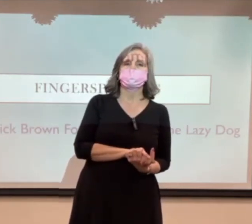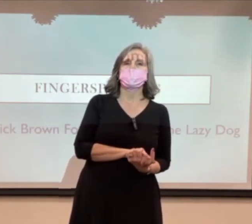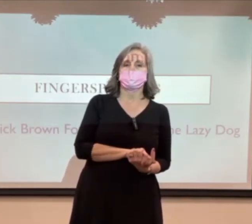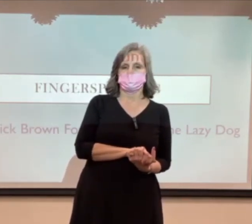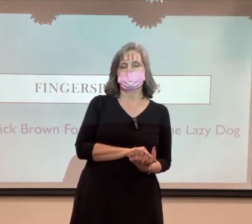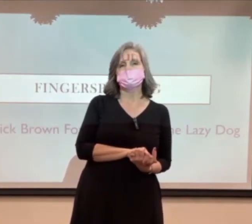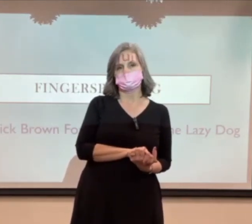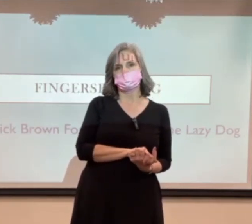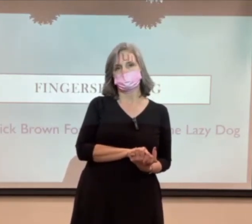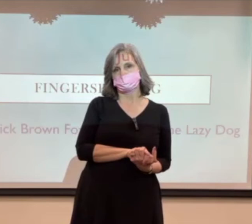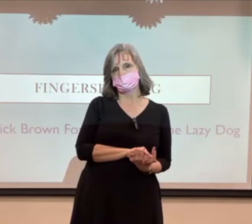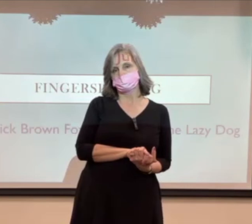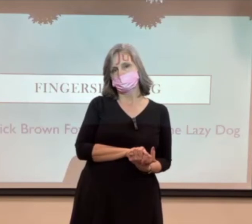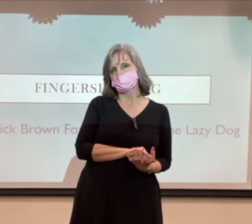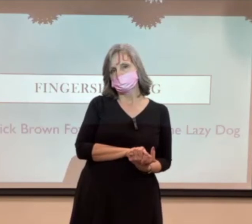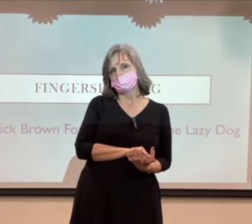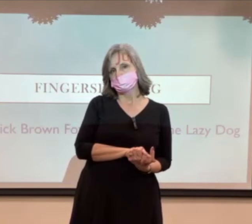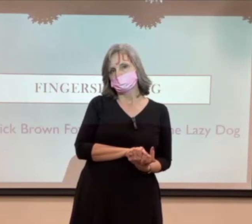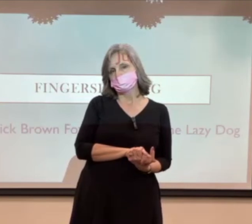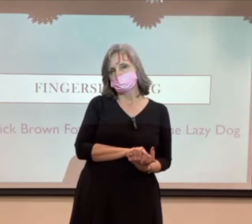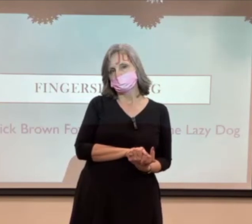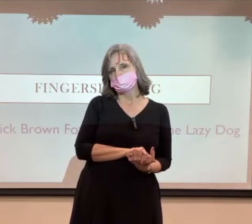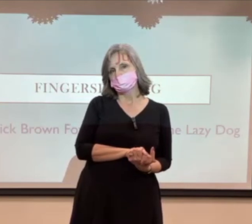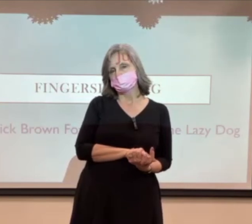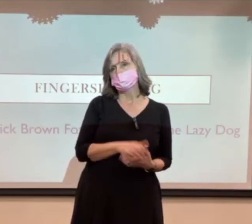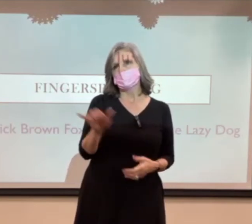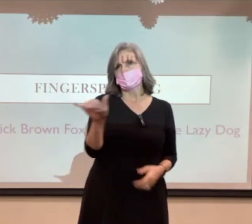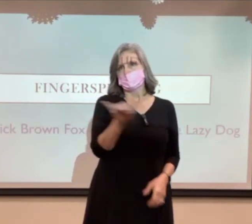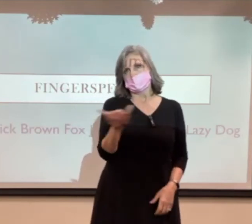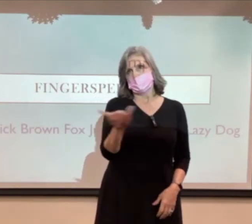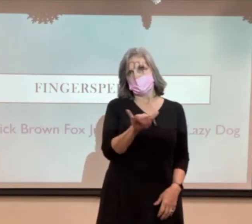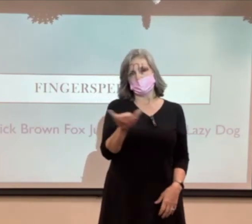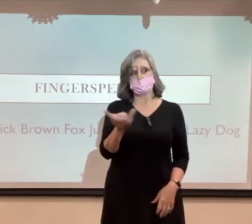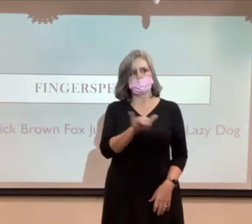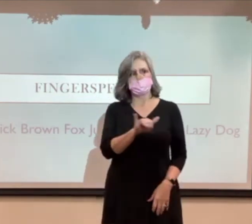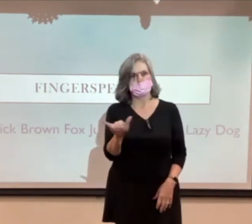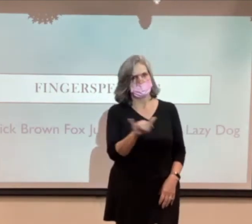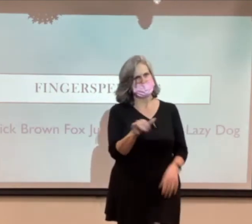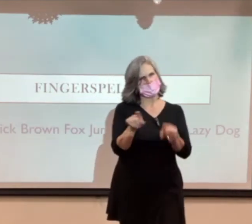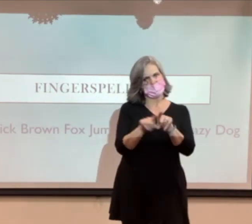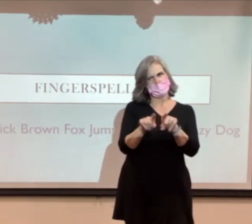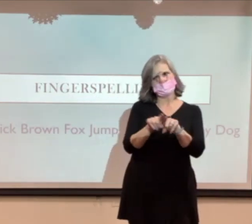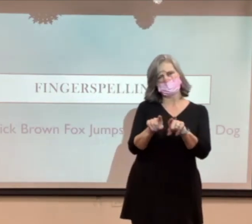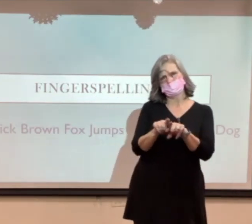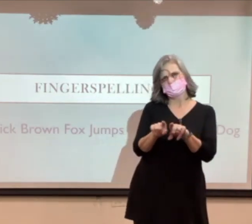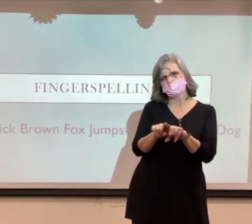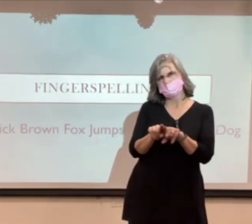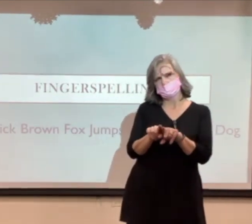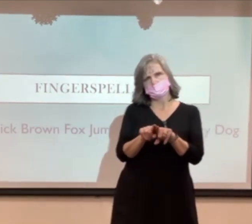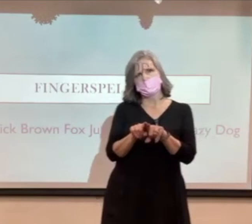you can ask it again. It says, is that similar to same, to the sign for same? Same or same.